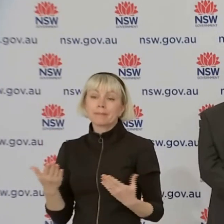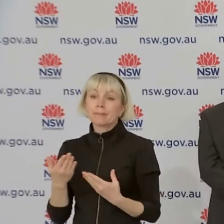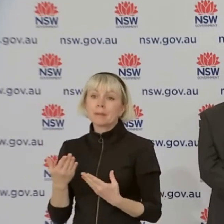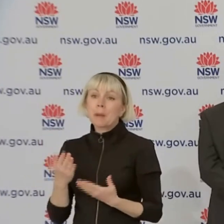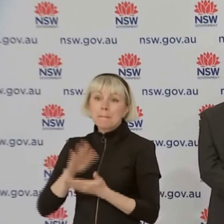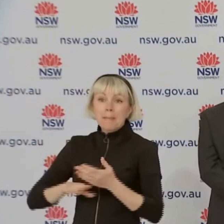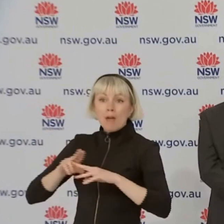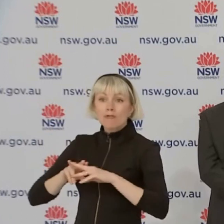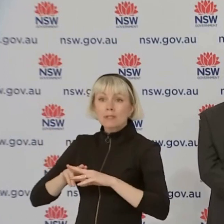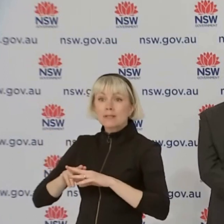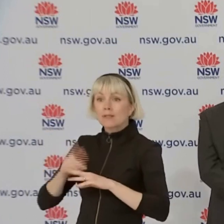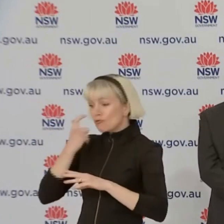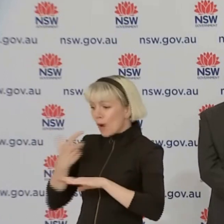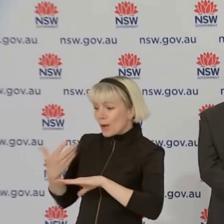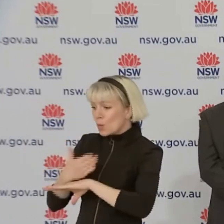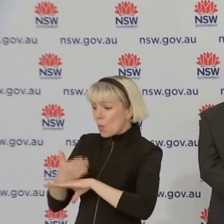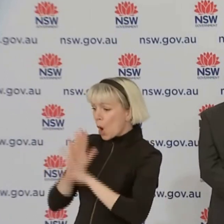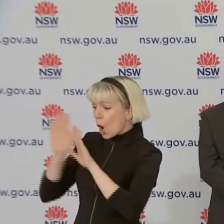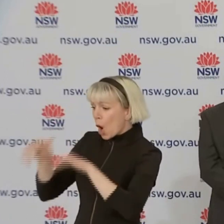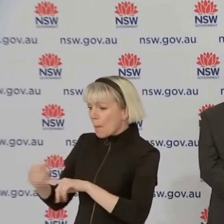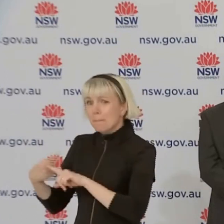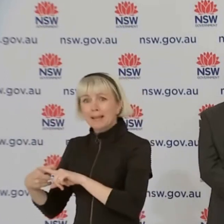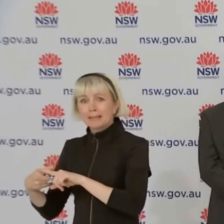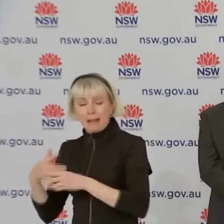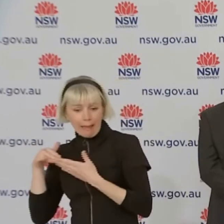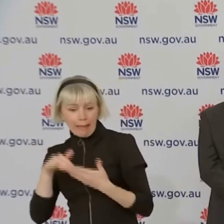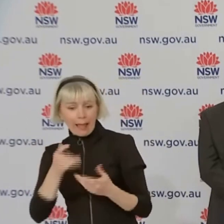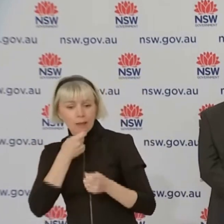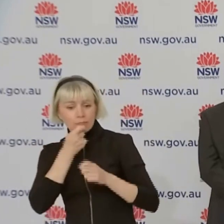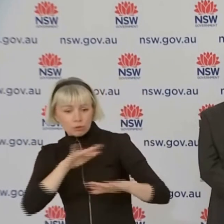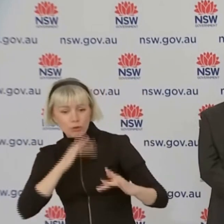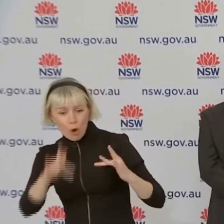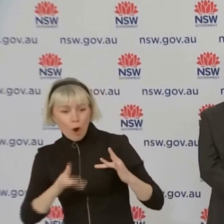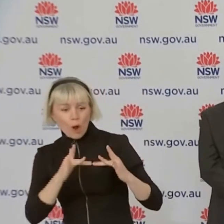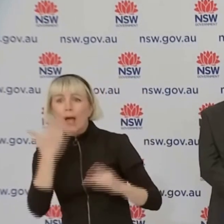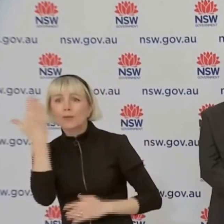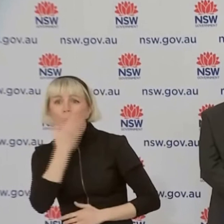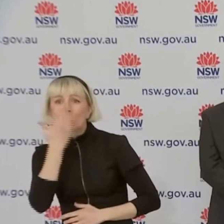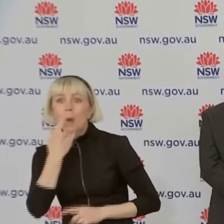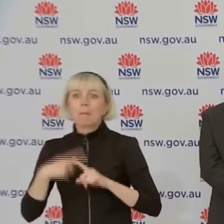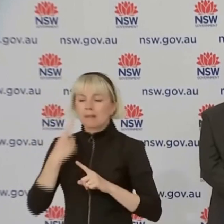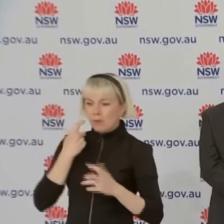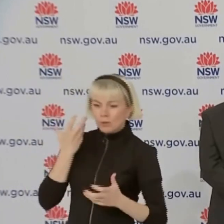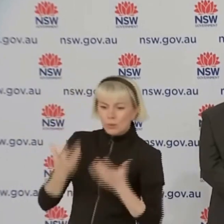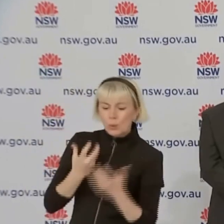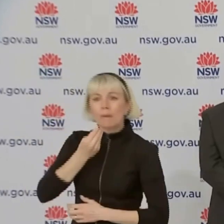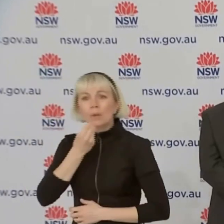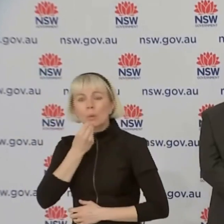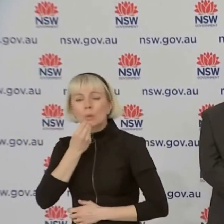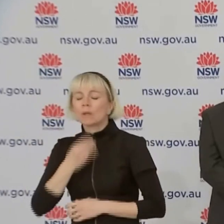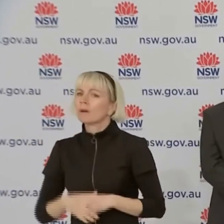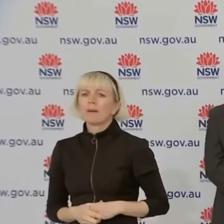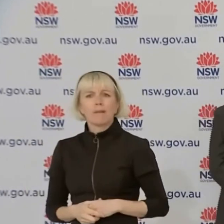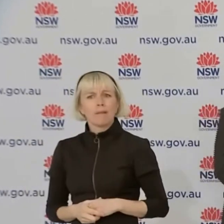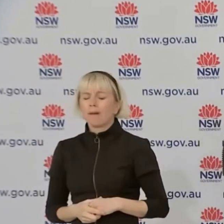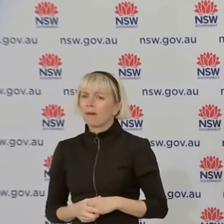their children or support online learning as well as working themselves, as well as getting food on the table, notwithstanding every other category of person who's doing